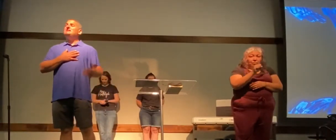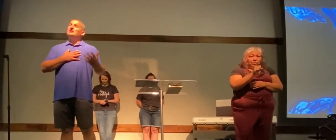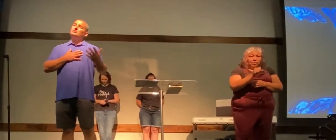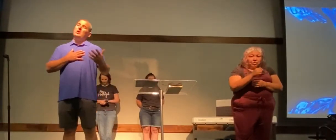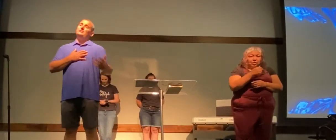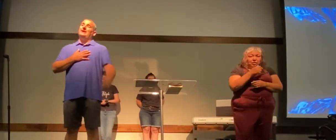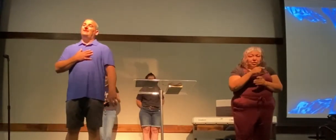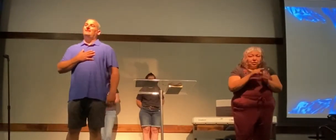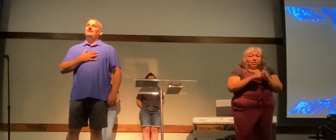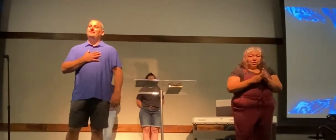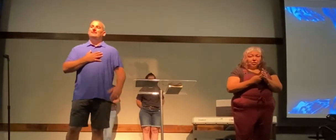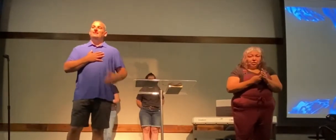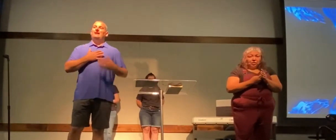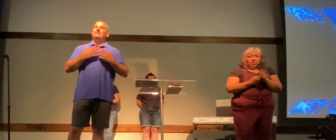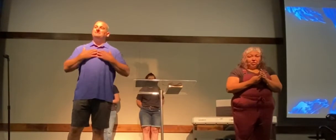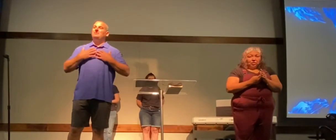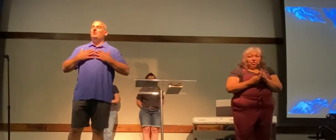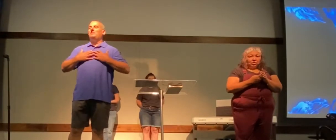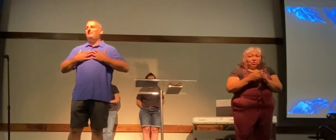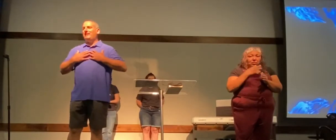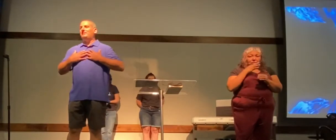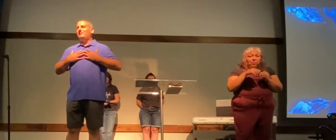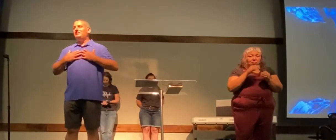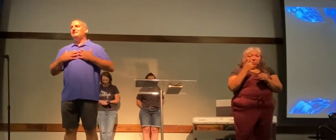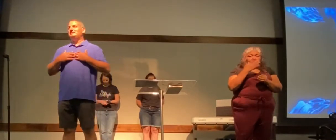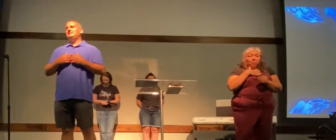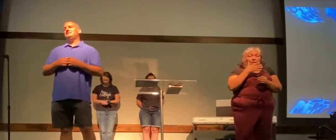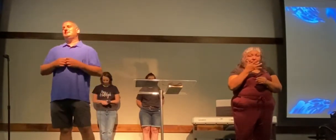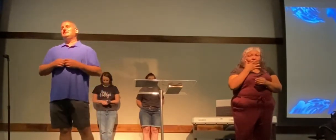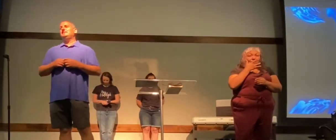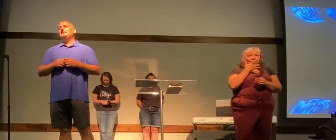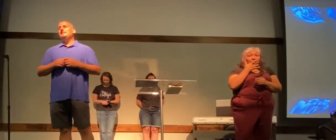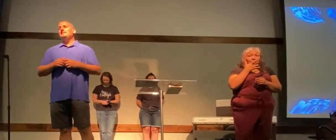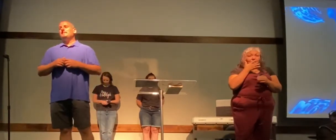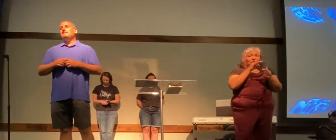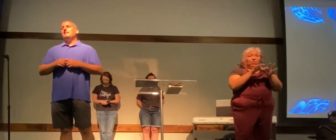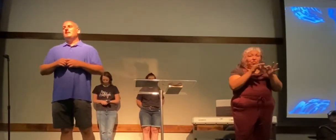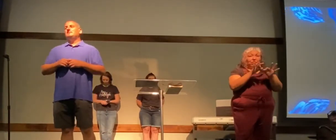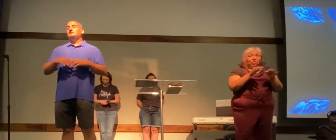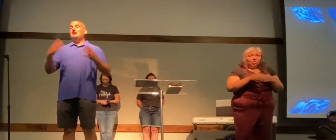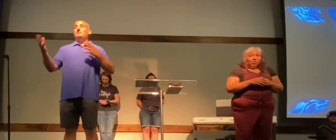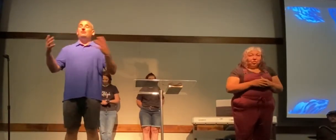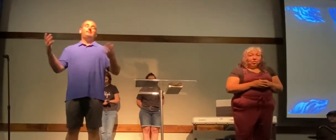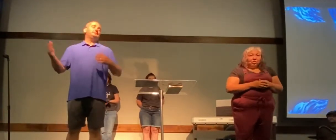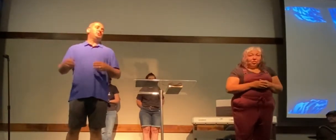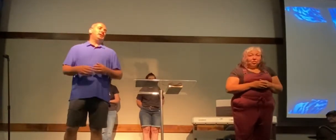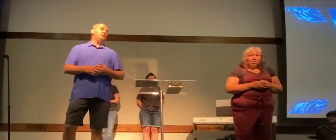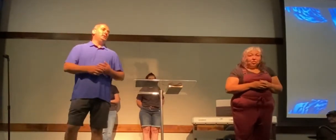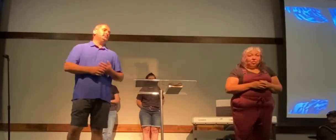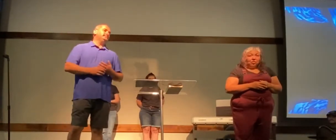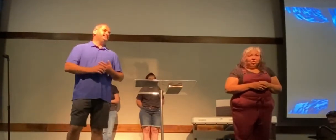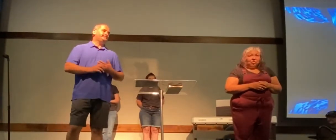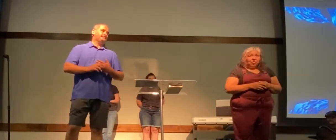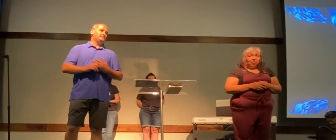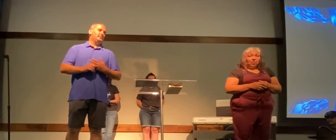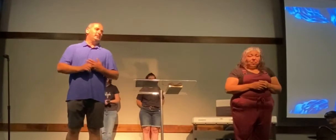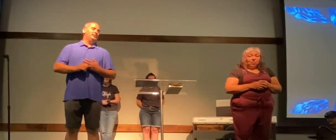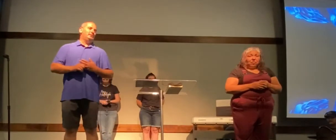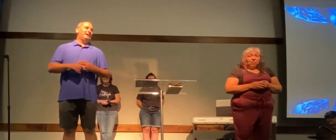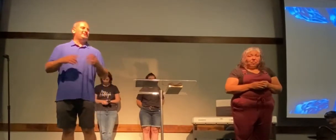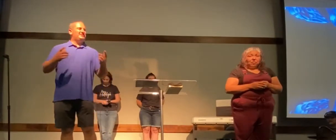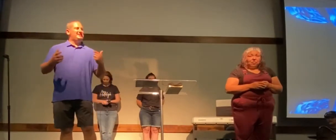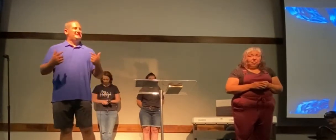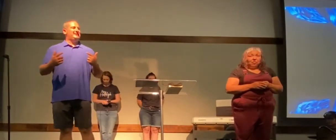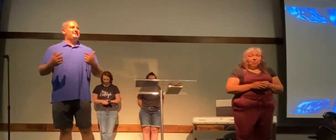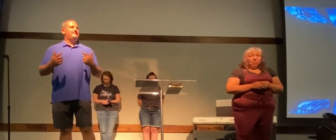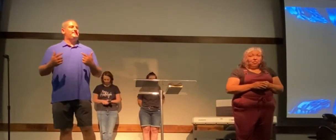and he starts quoting it. It happens to be one of my favorite verses. So it's out of Proverbs 28:1.